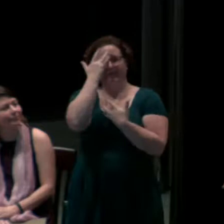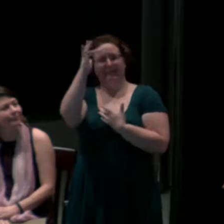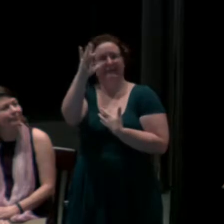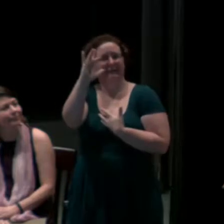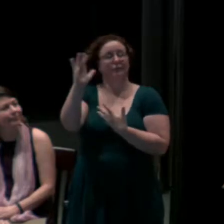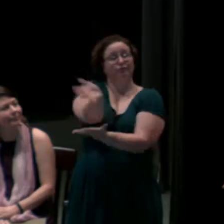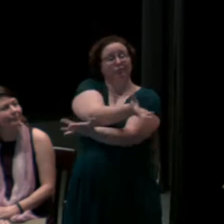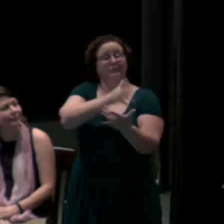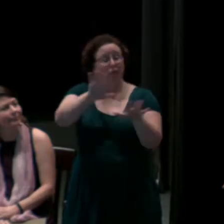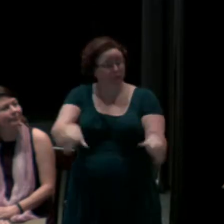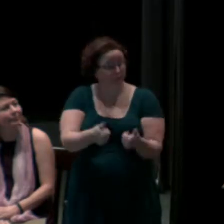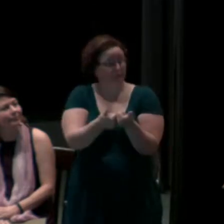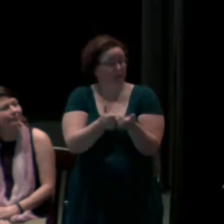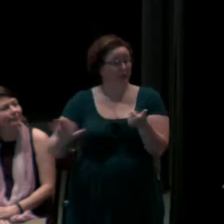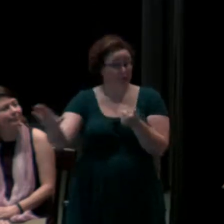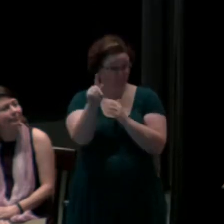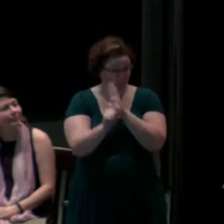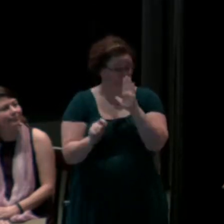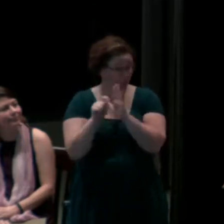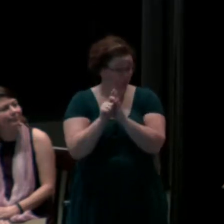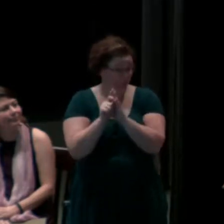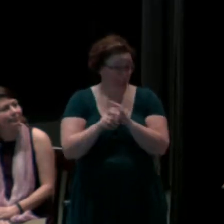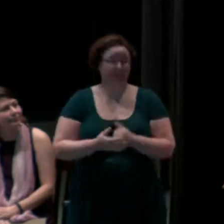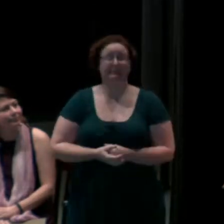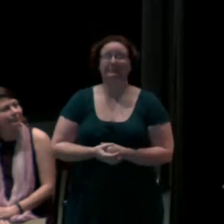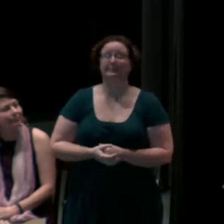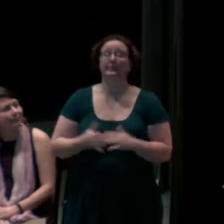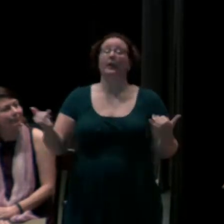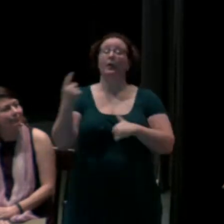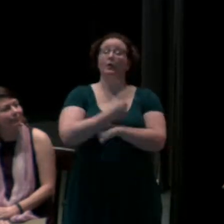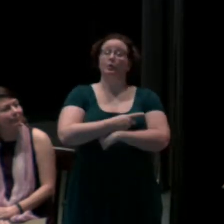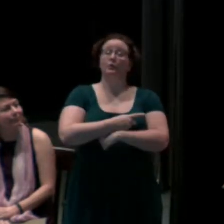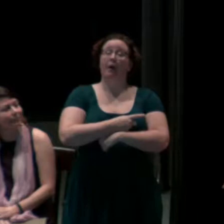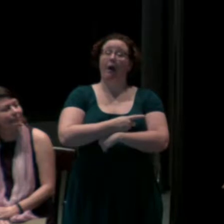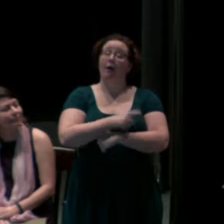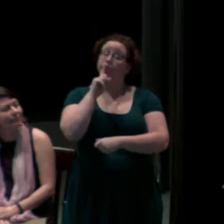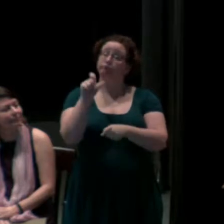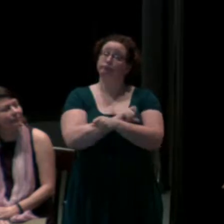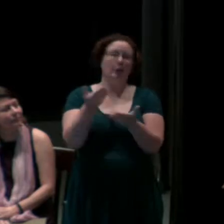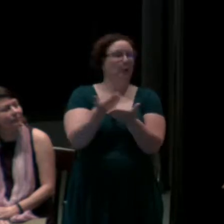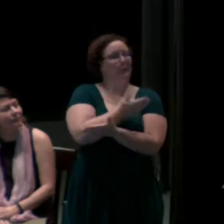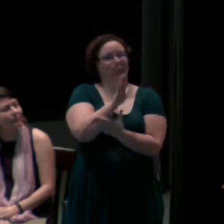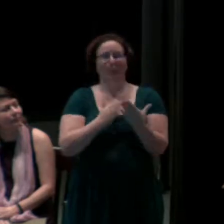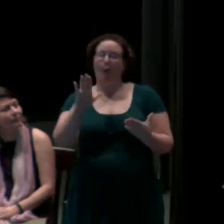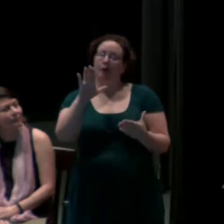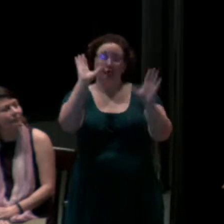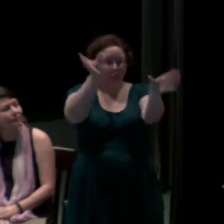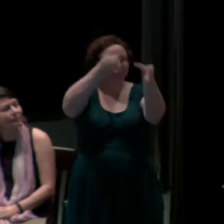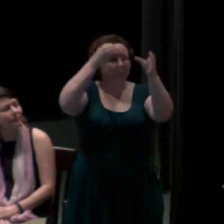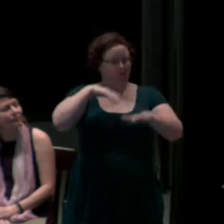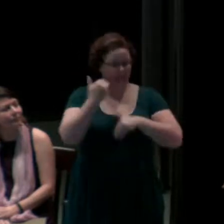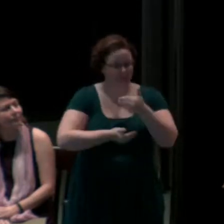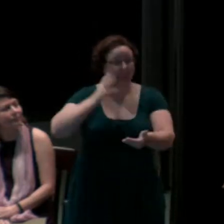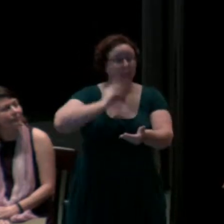intellectual and social challenges of your time. Today, in fact, marks another chapter of your academic journey and